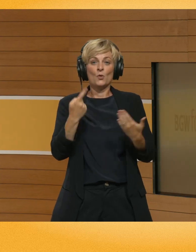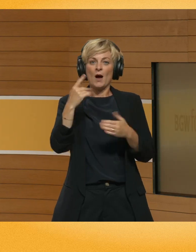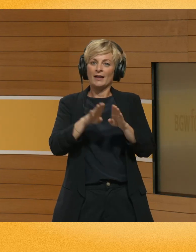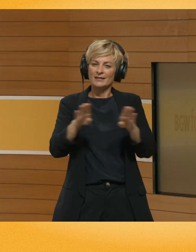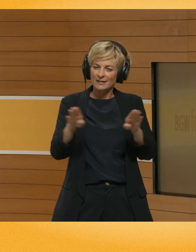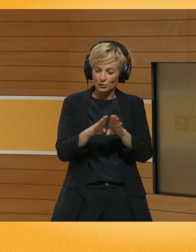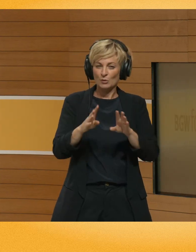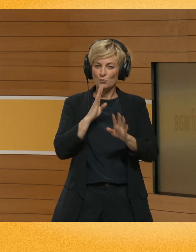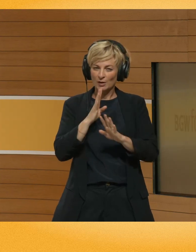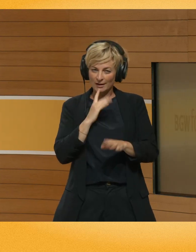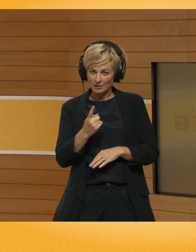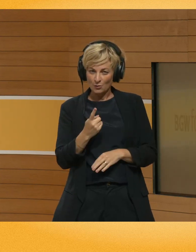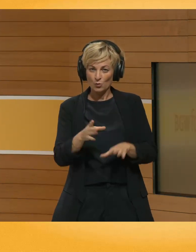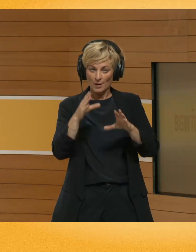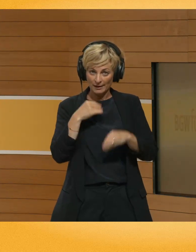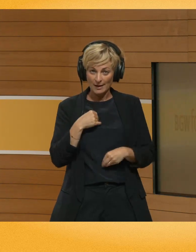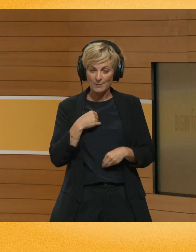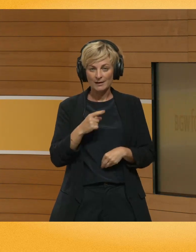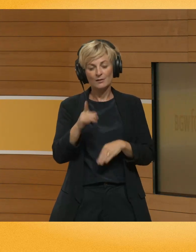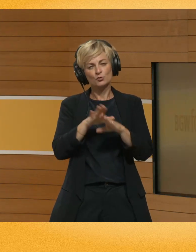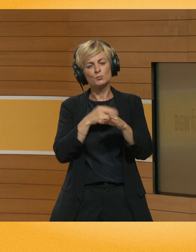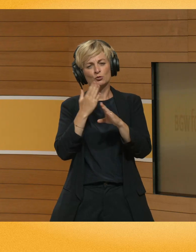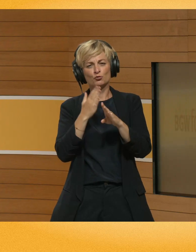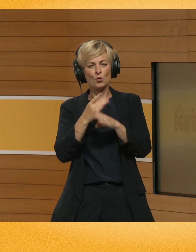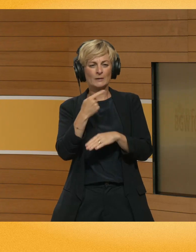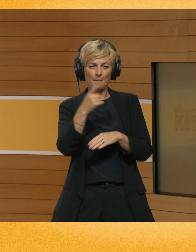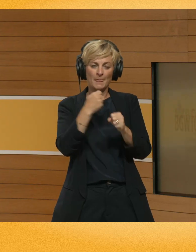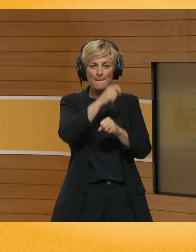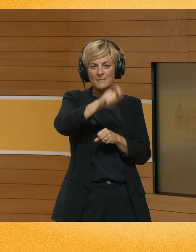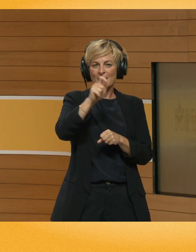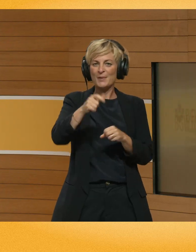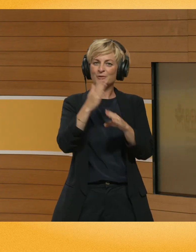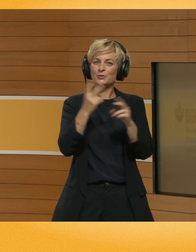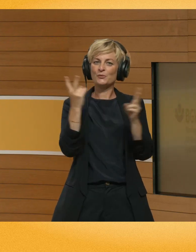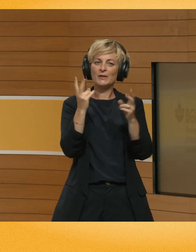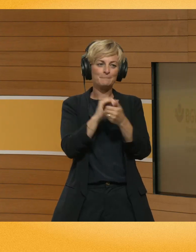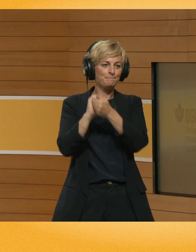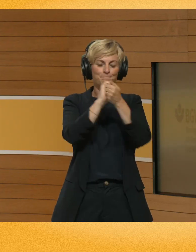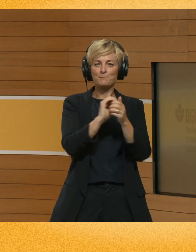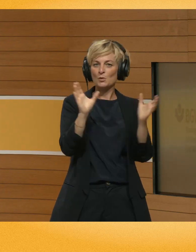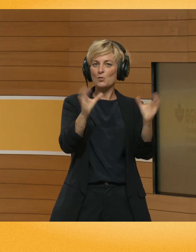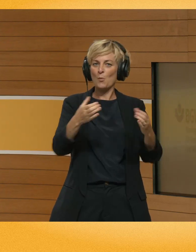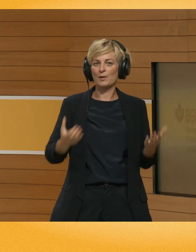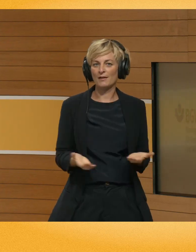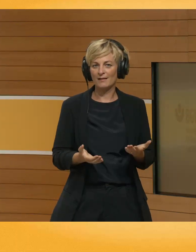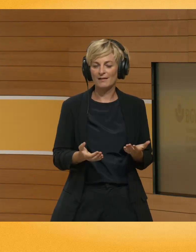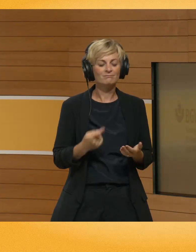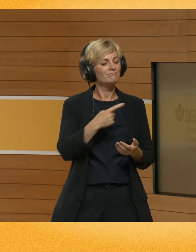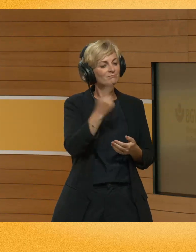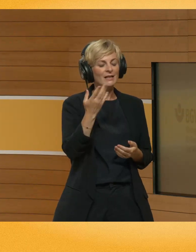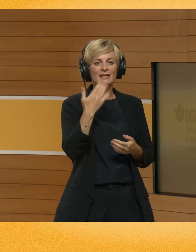already a little group. There's a dynamic in the room, and it's like they know each other because they spend 4 days